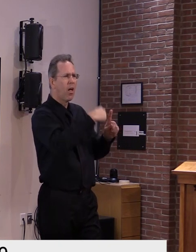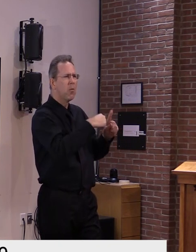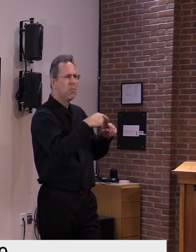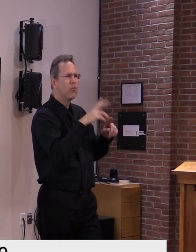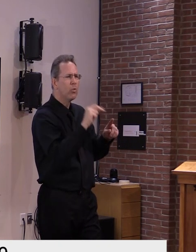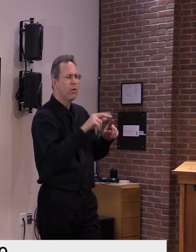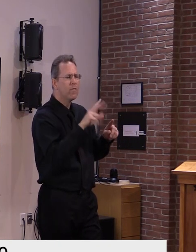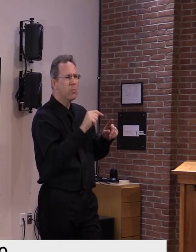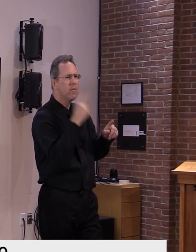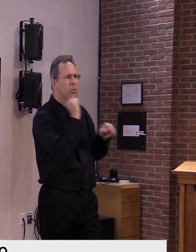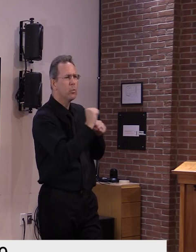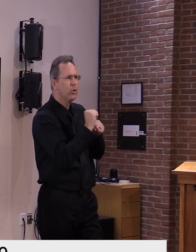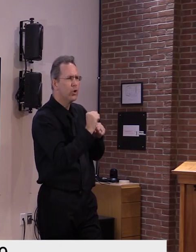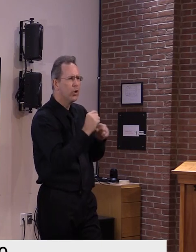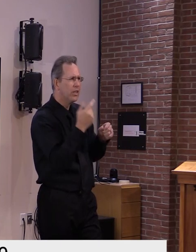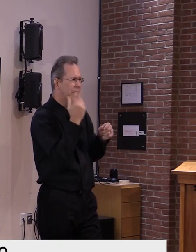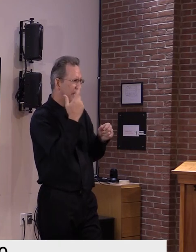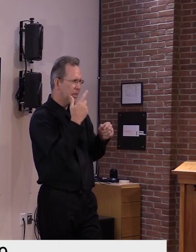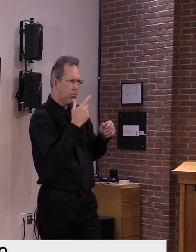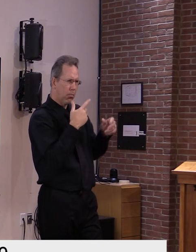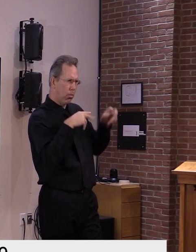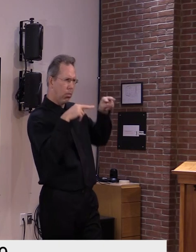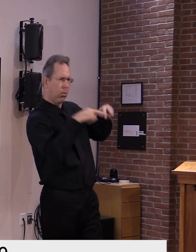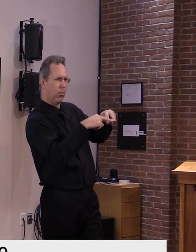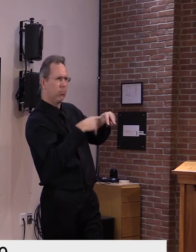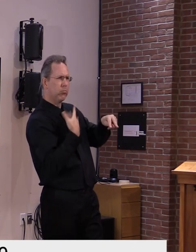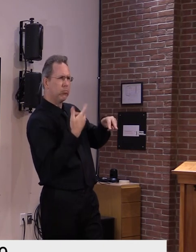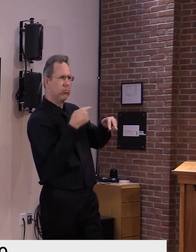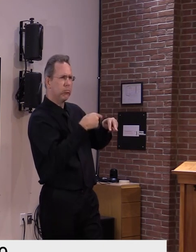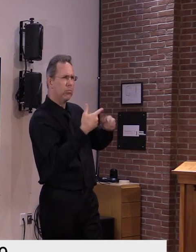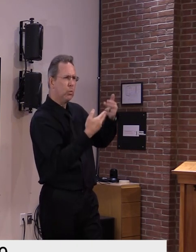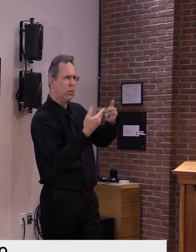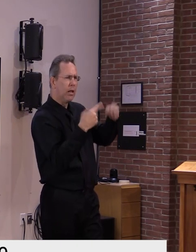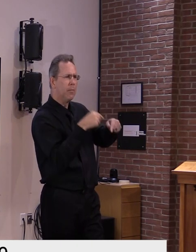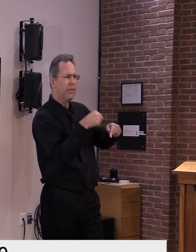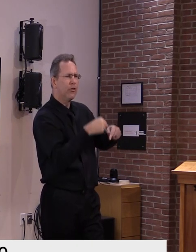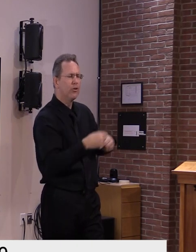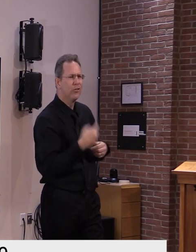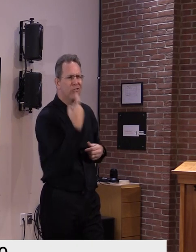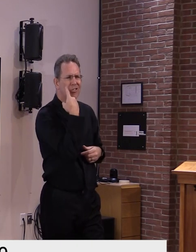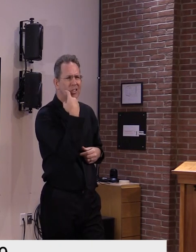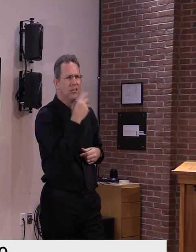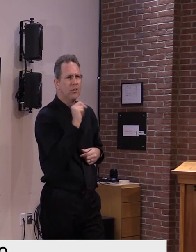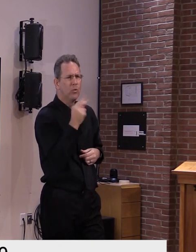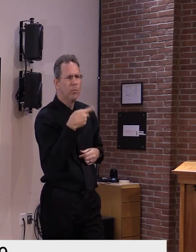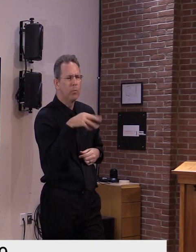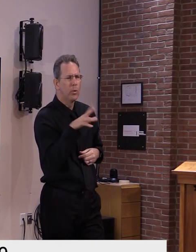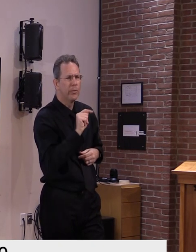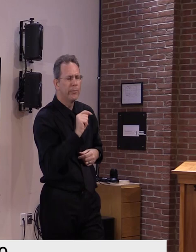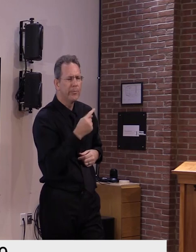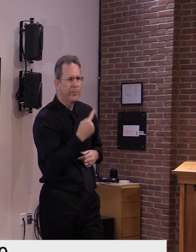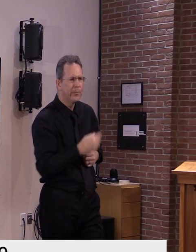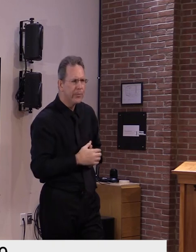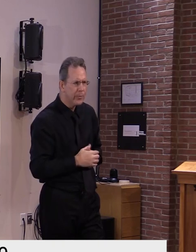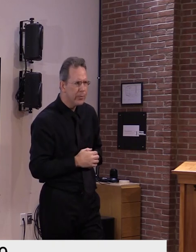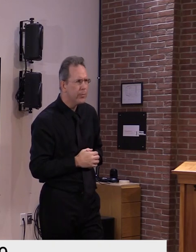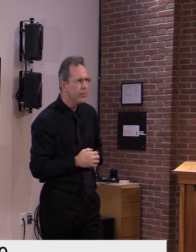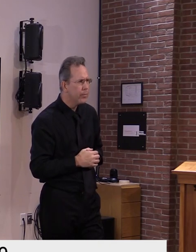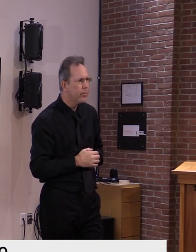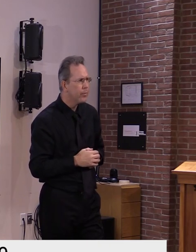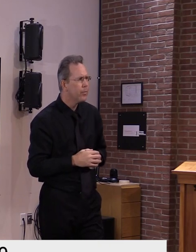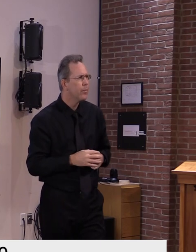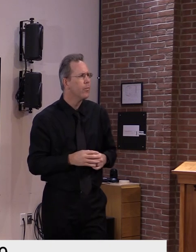Let me take them in reverse order. The drug task force, in conjunction with the DEA, local and county law enforcement,